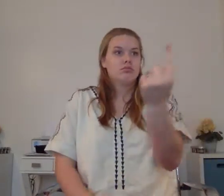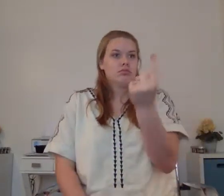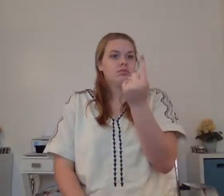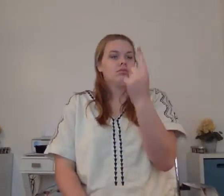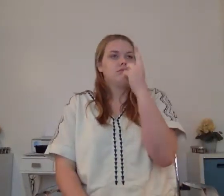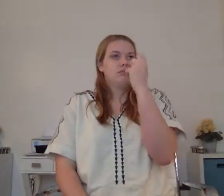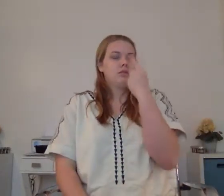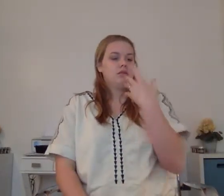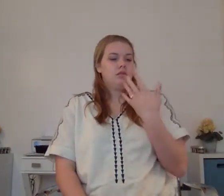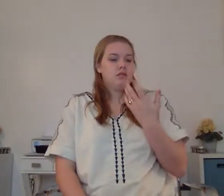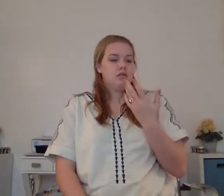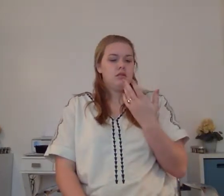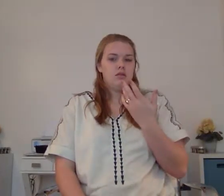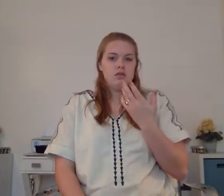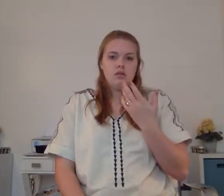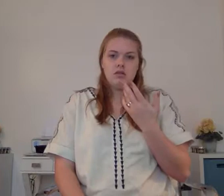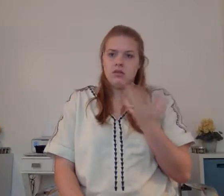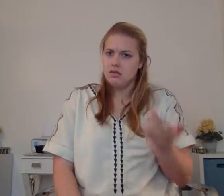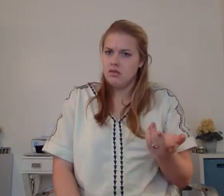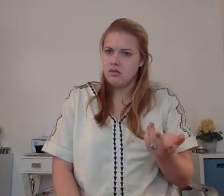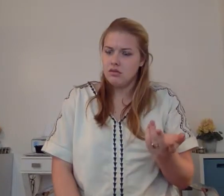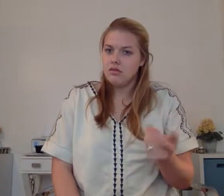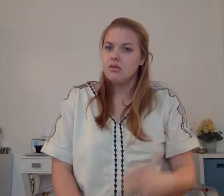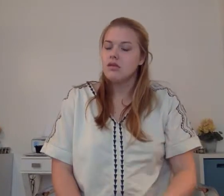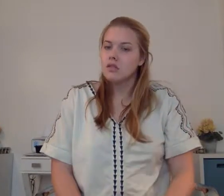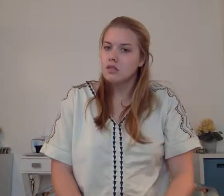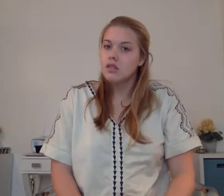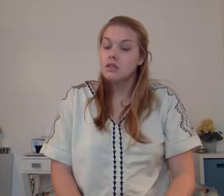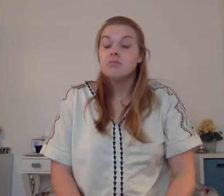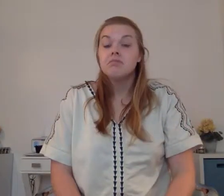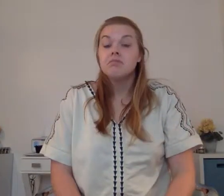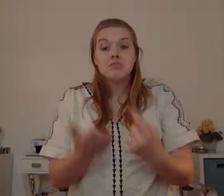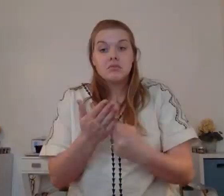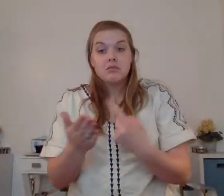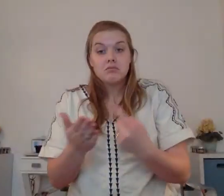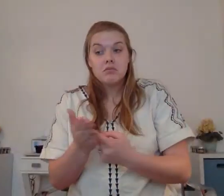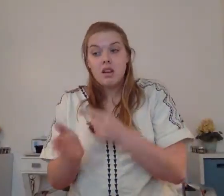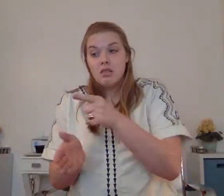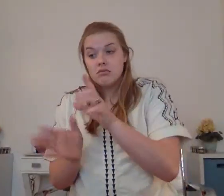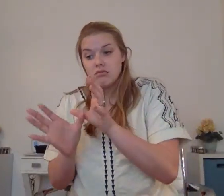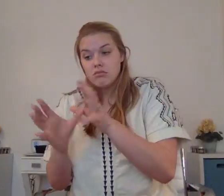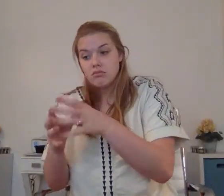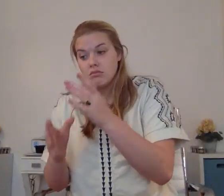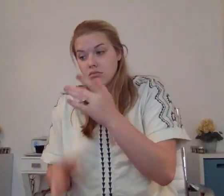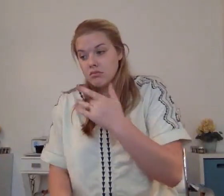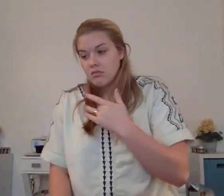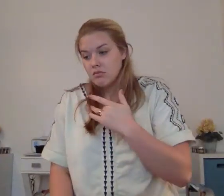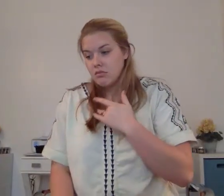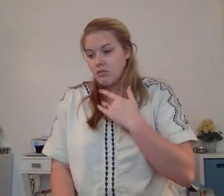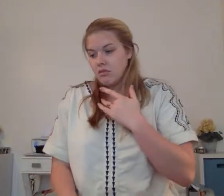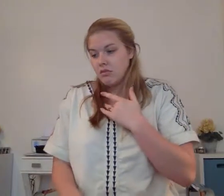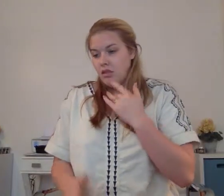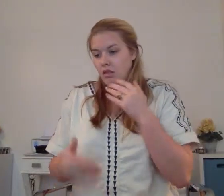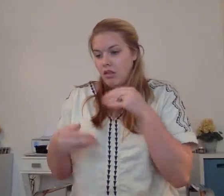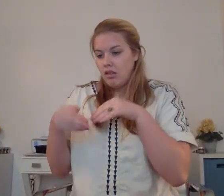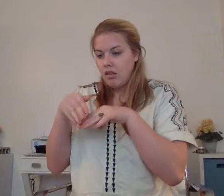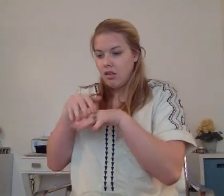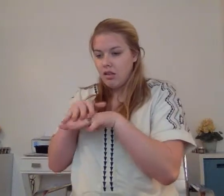me. I told her that some people experienced an overlap in their senses so that they could hear colors or